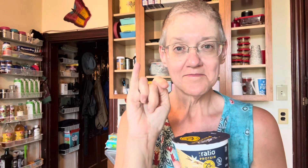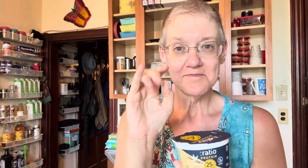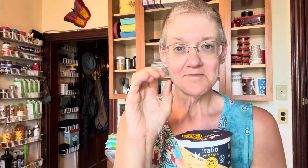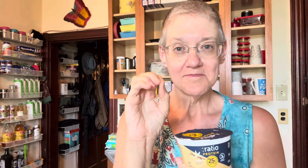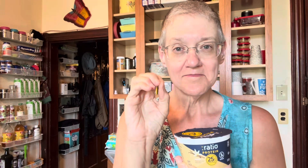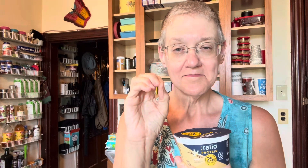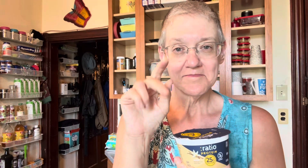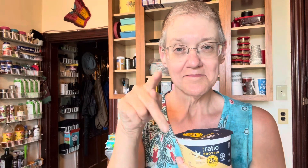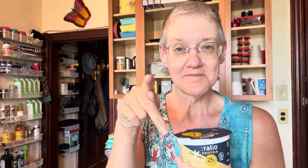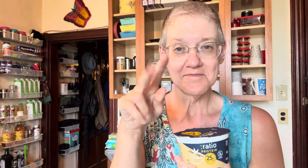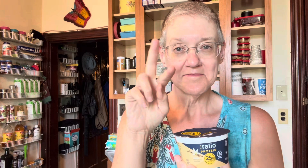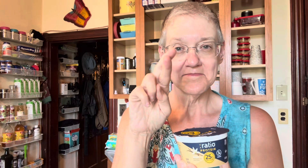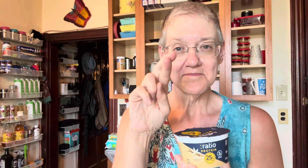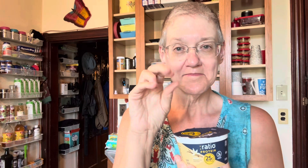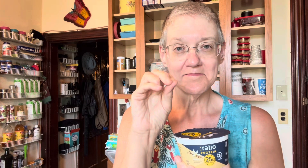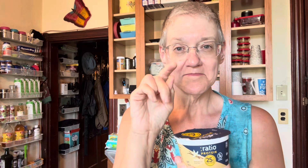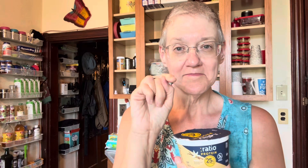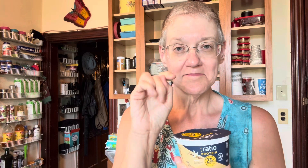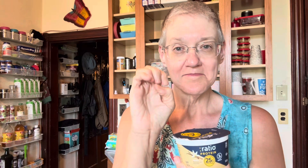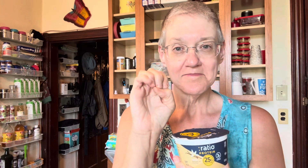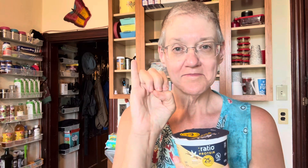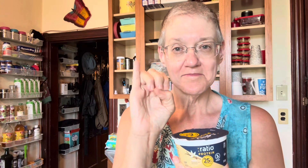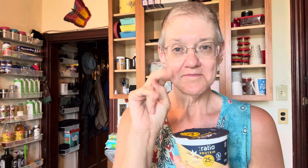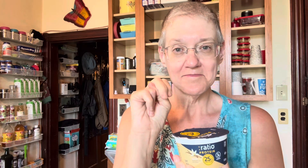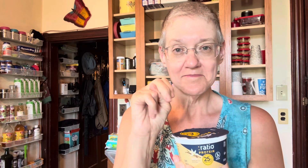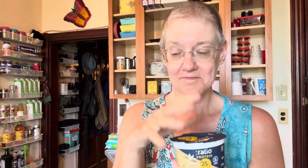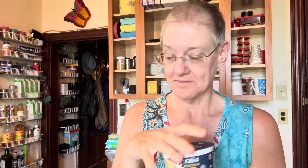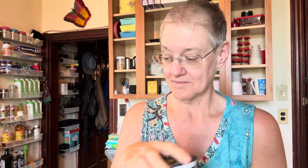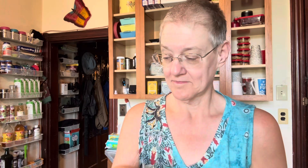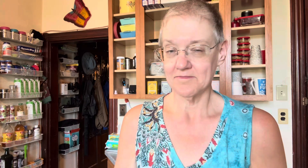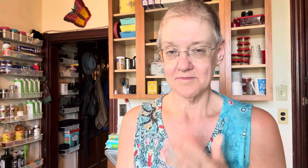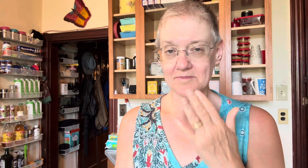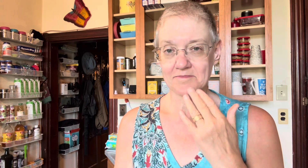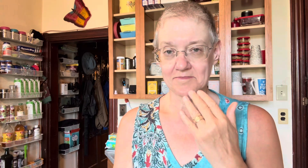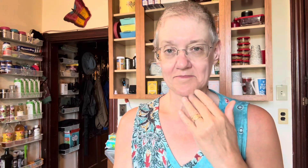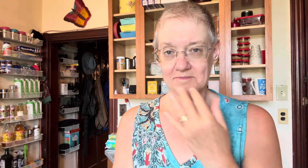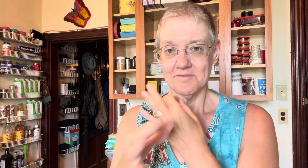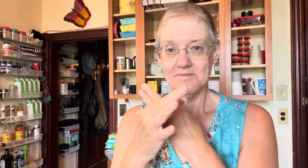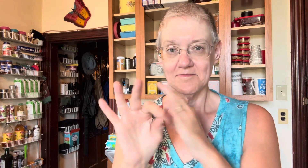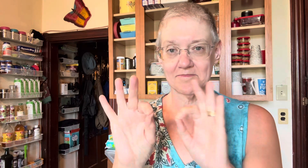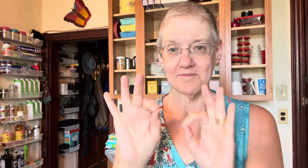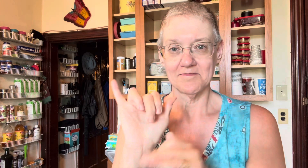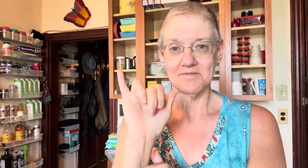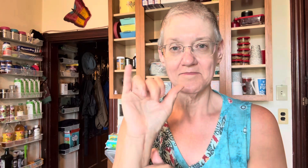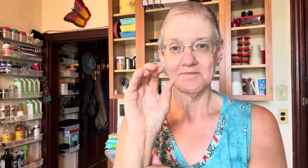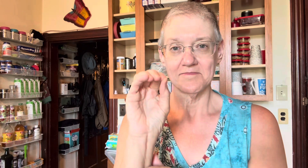Ratio protein yogurt. It's sugar-free.